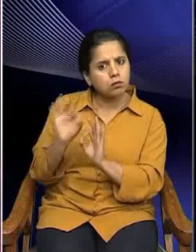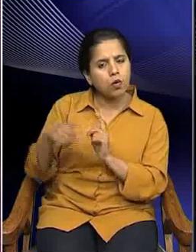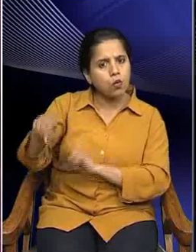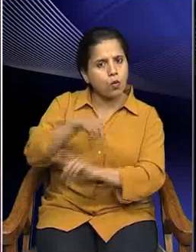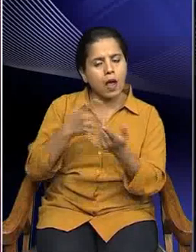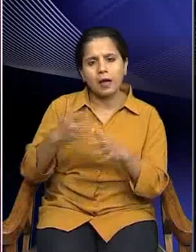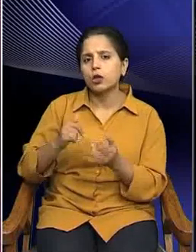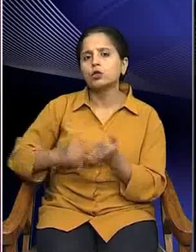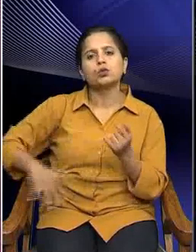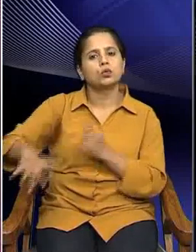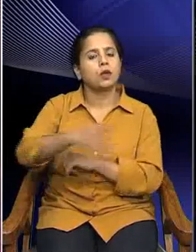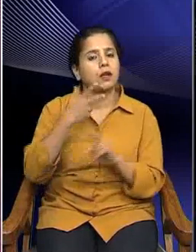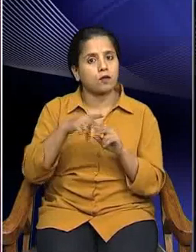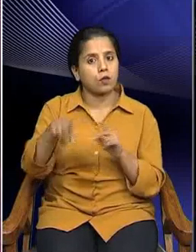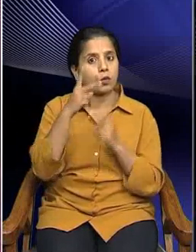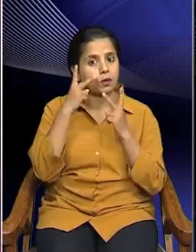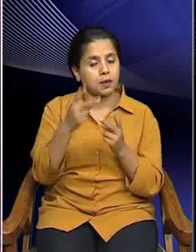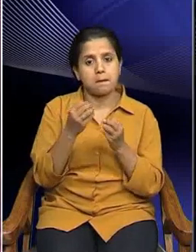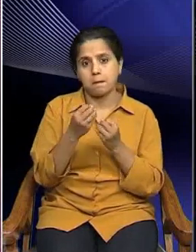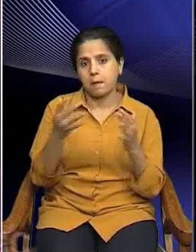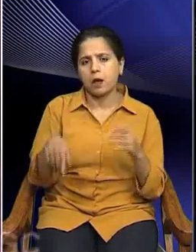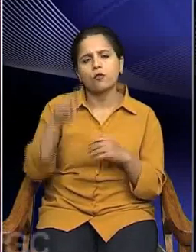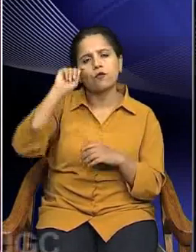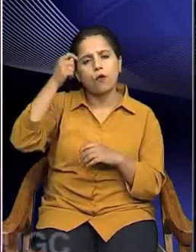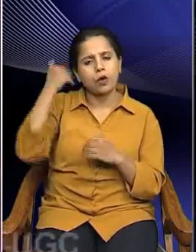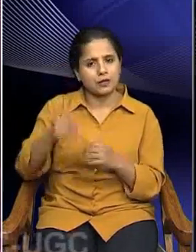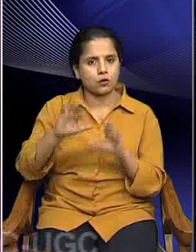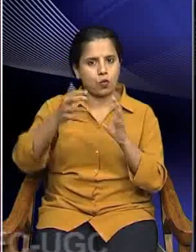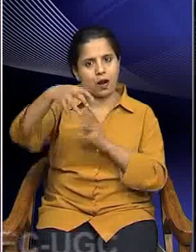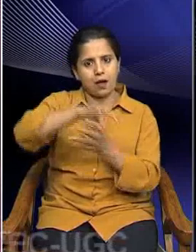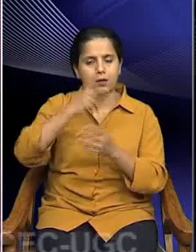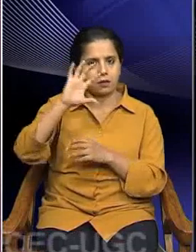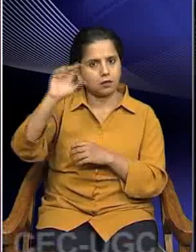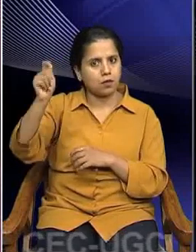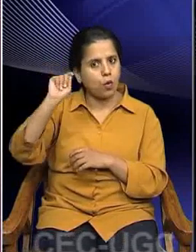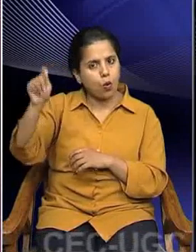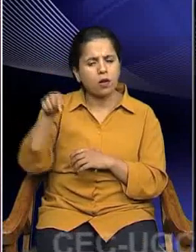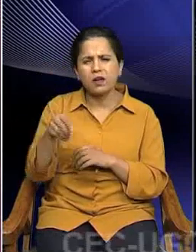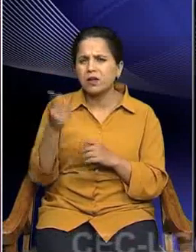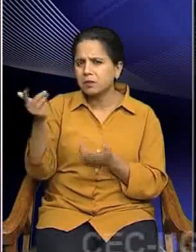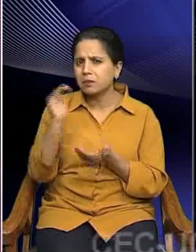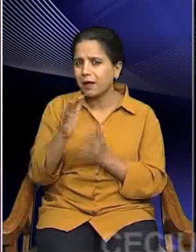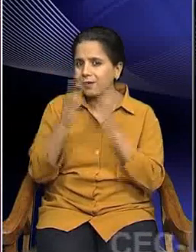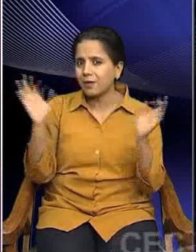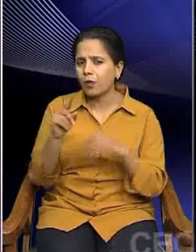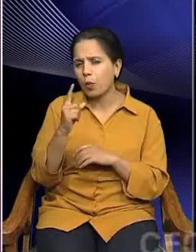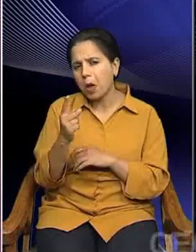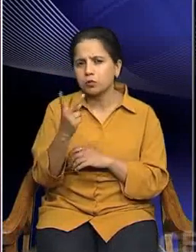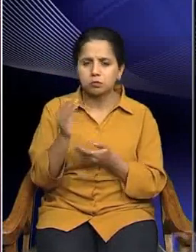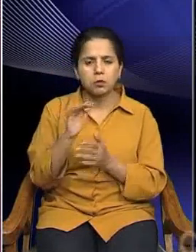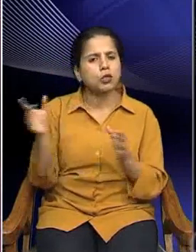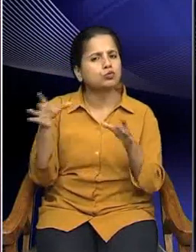any society. If you look at most of the Western countries today, they have fewer children, they have smaller family